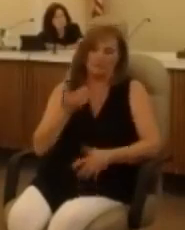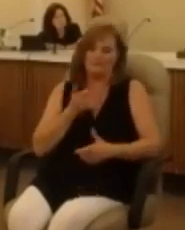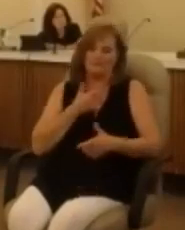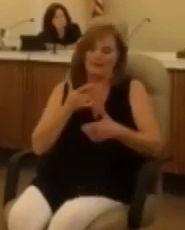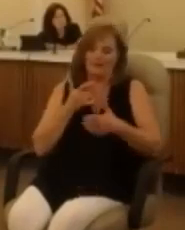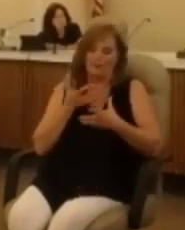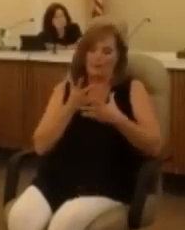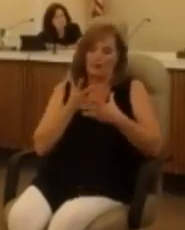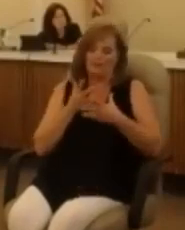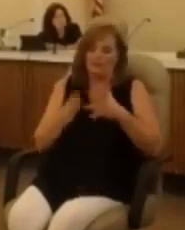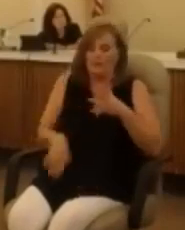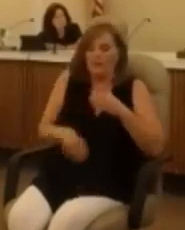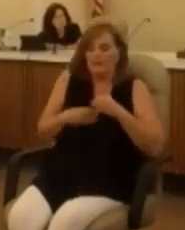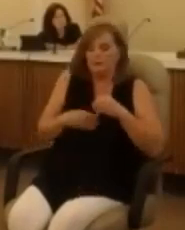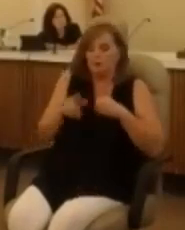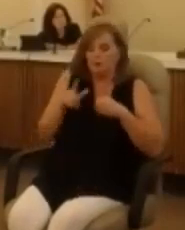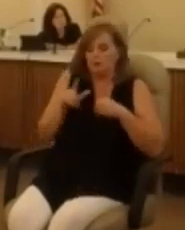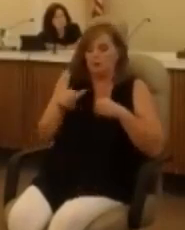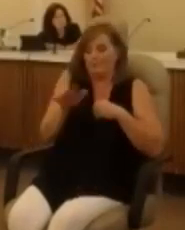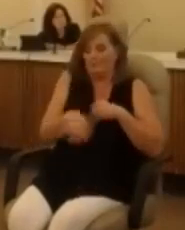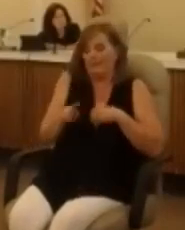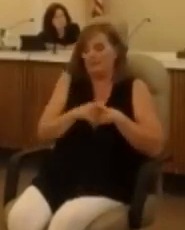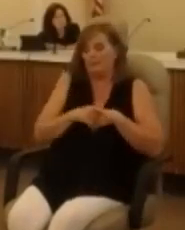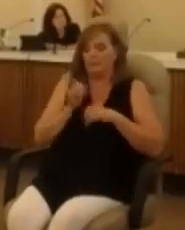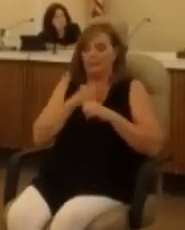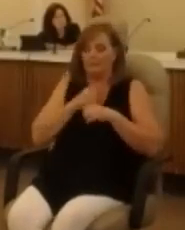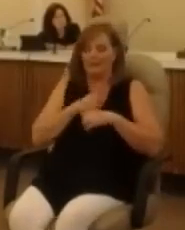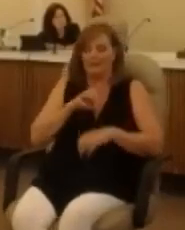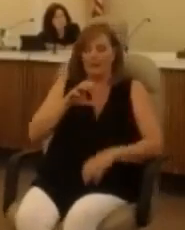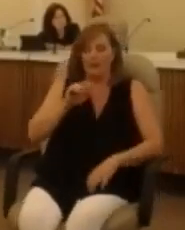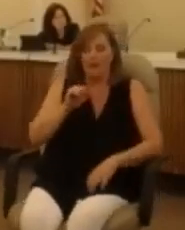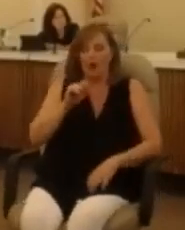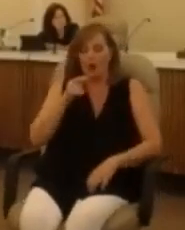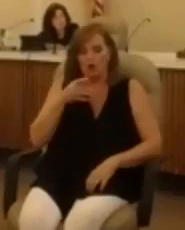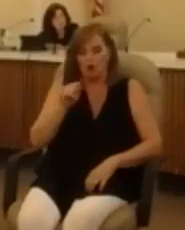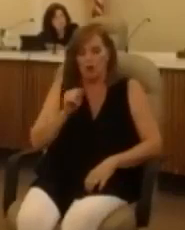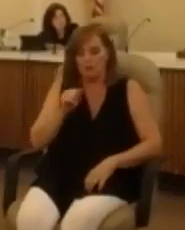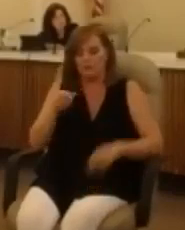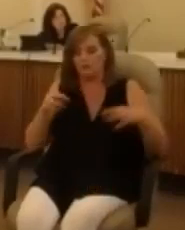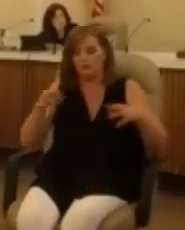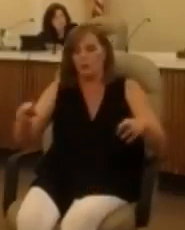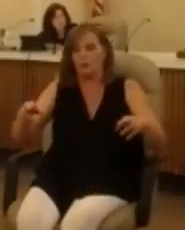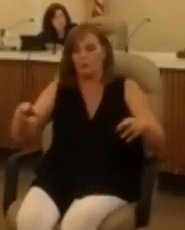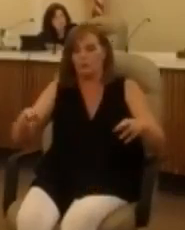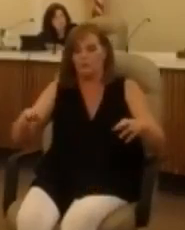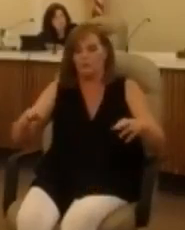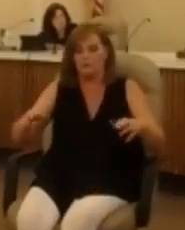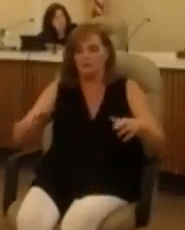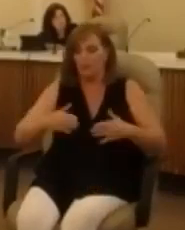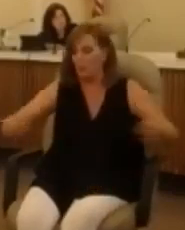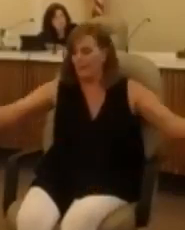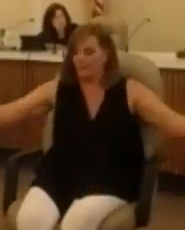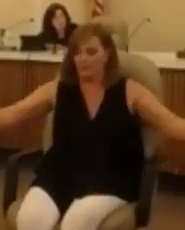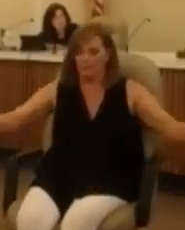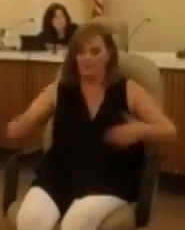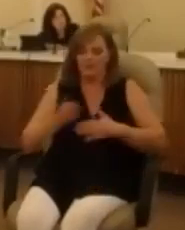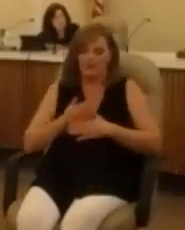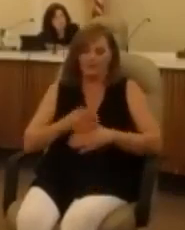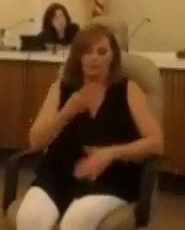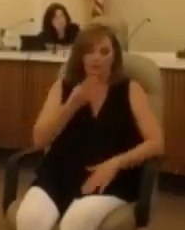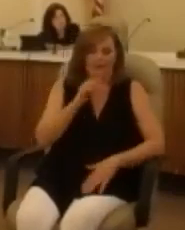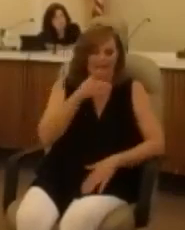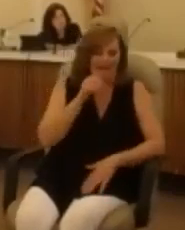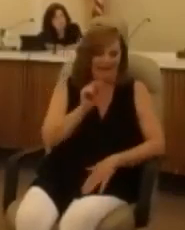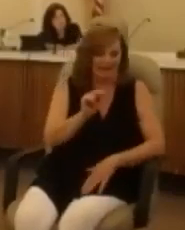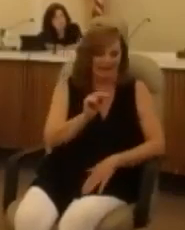additional land so that they can widen Calkins Road between Highland Drive and East Henrietta